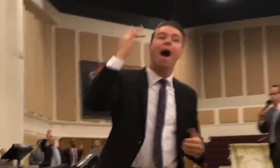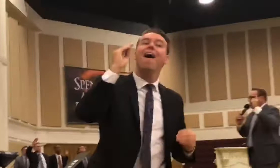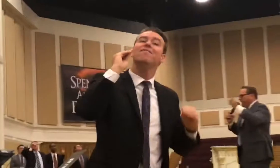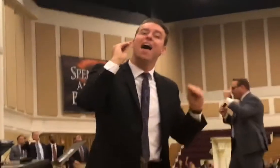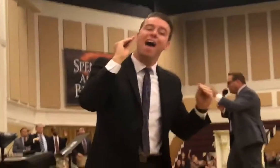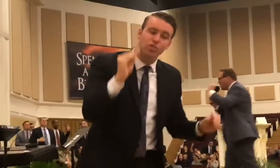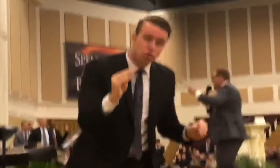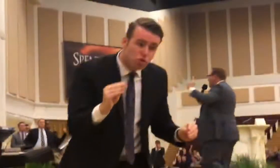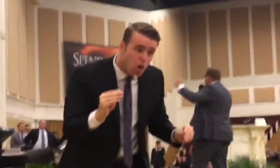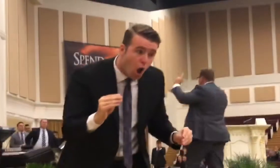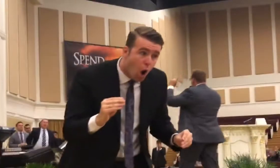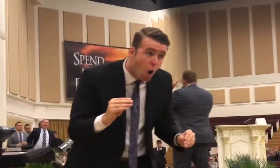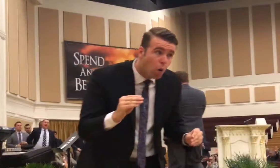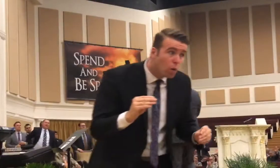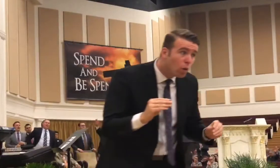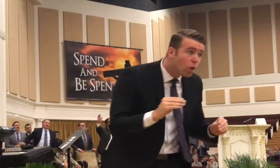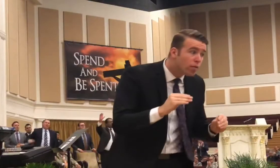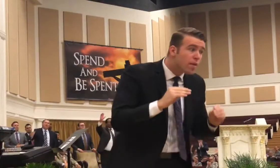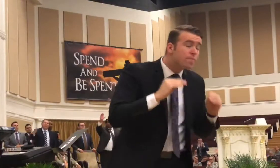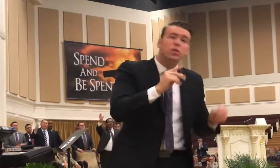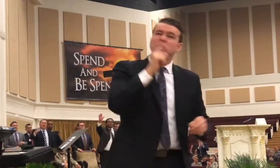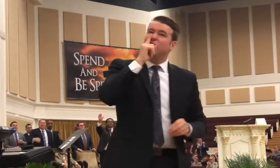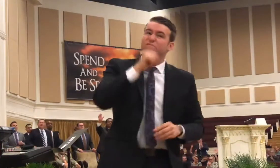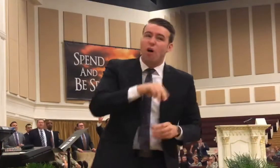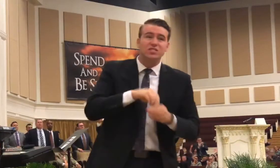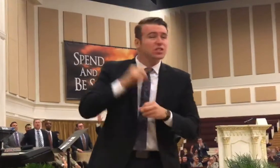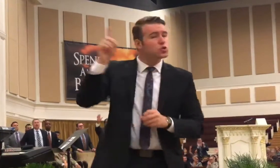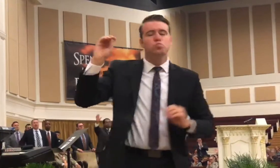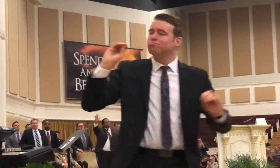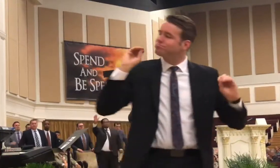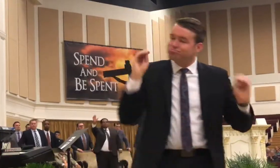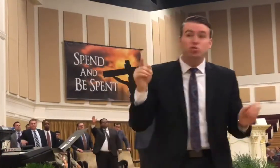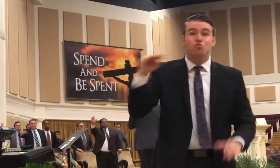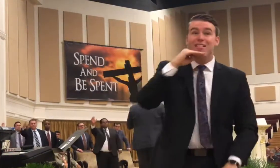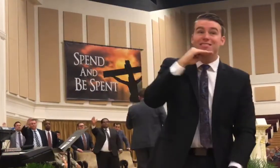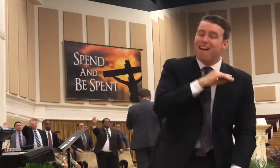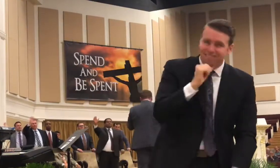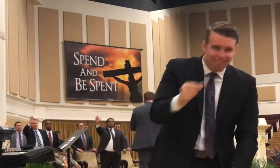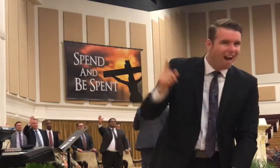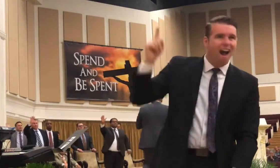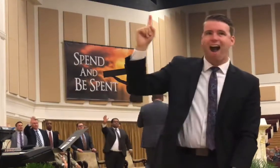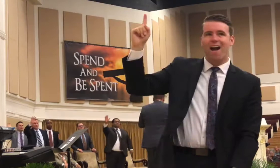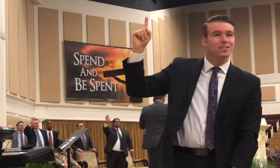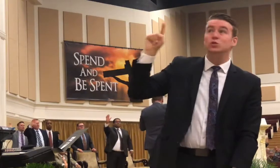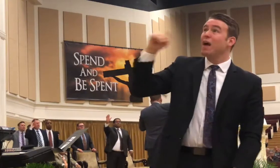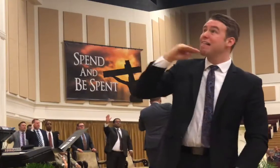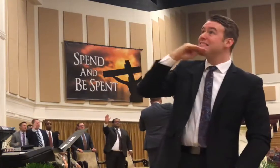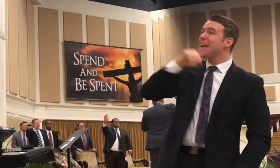shadow of turning in you. There's no falsity in you. You never lie. You're not a man that